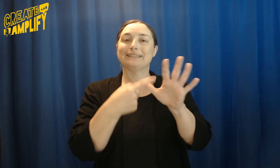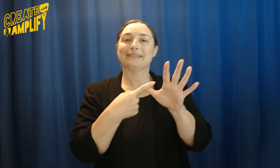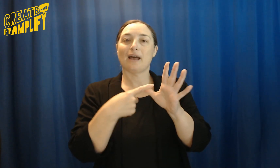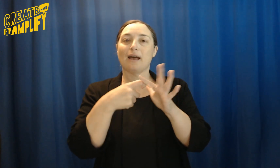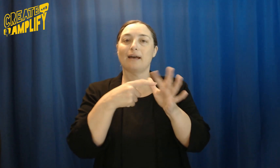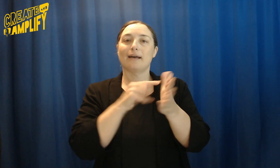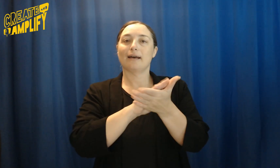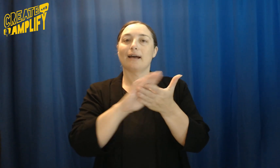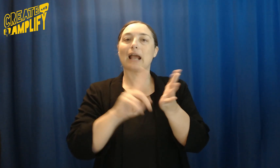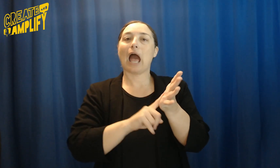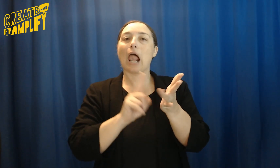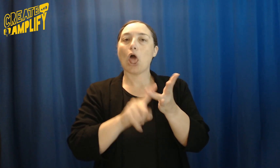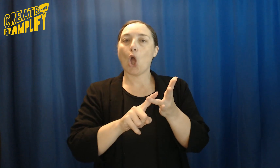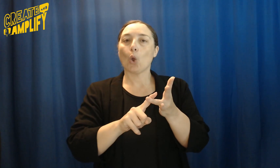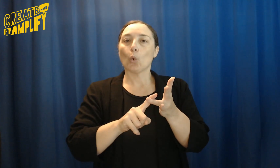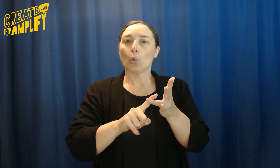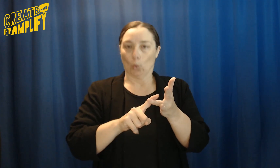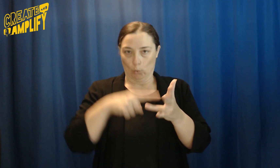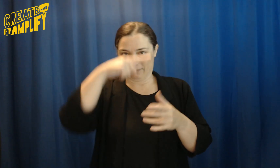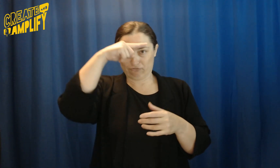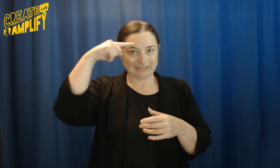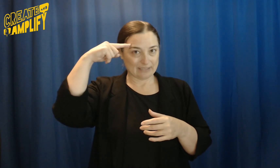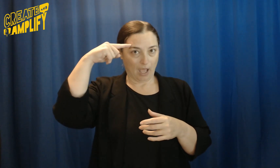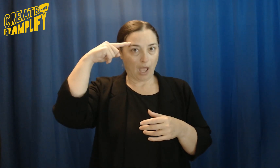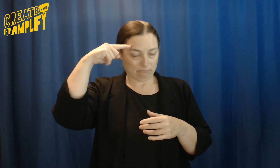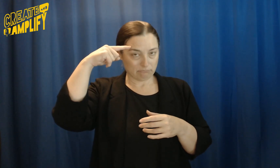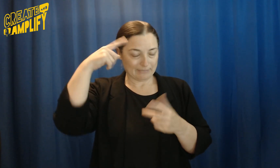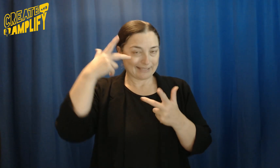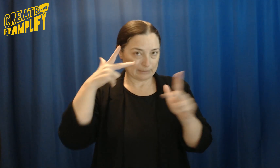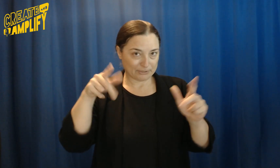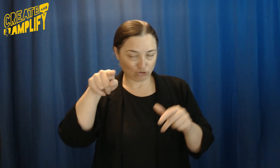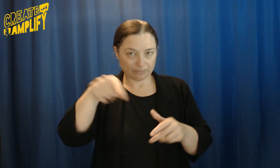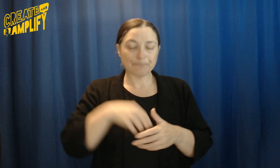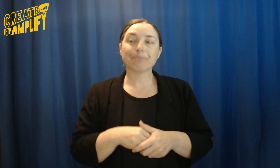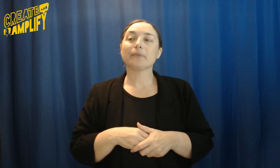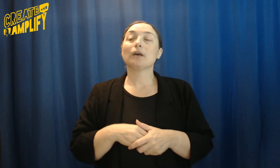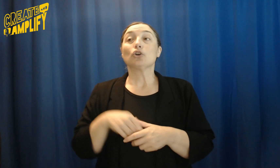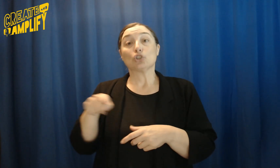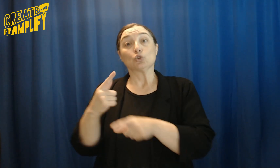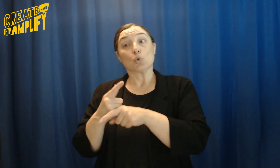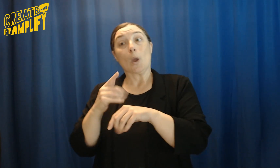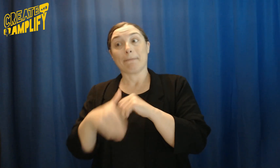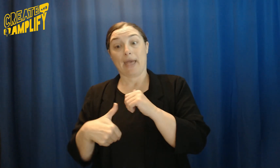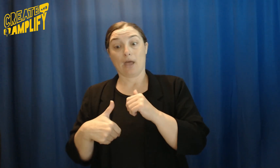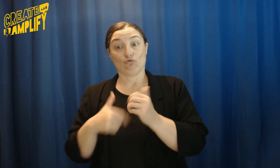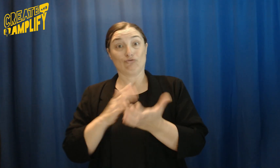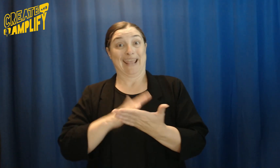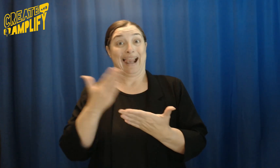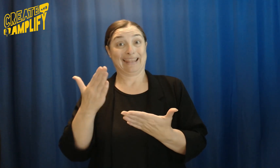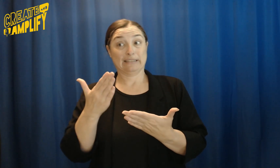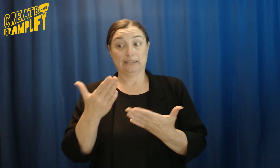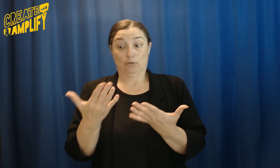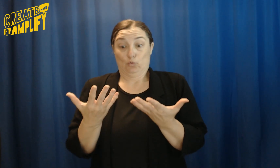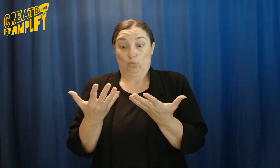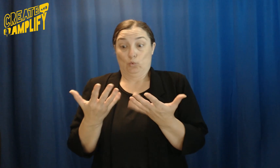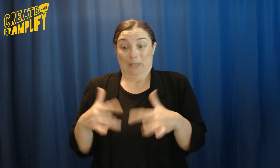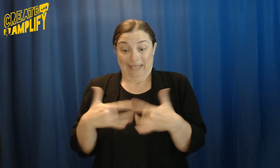Gallery. And she did this talk about the realities of living with really complex, painful,